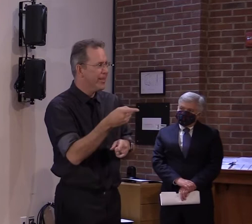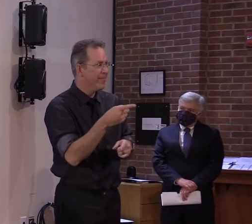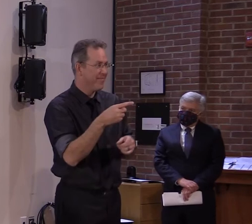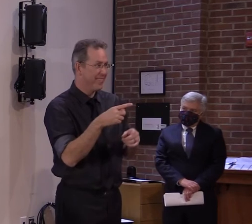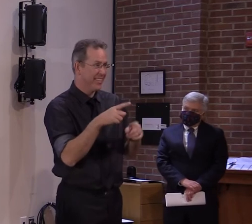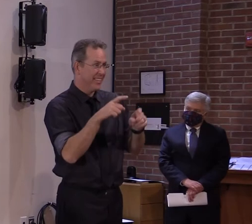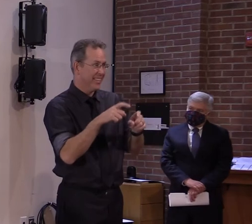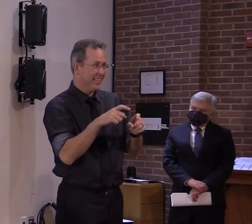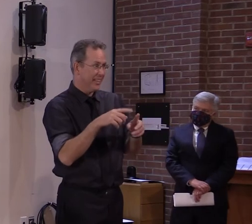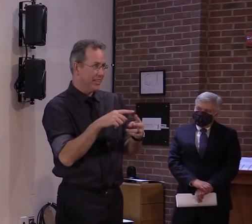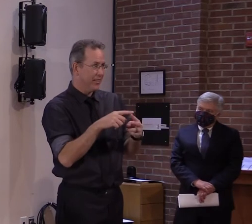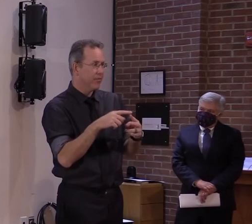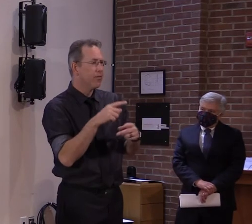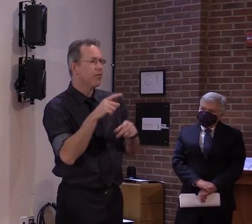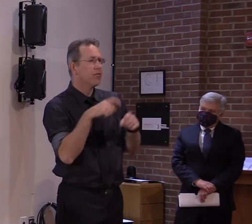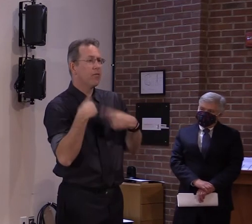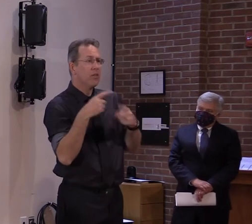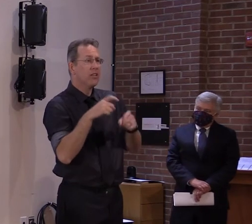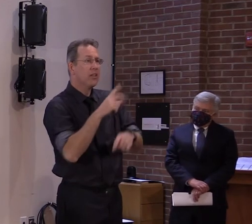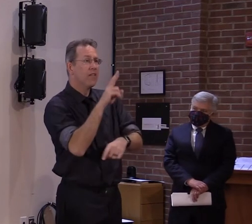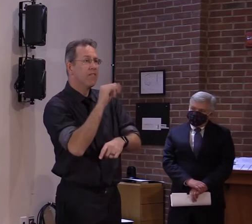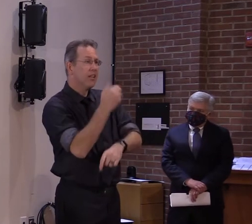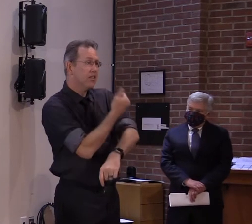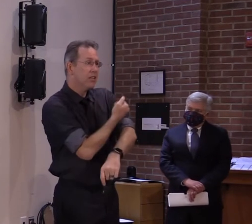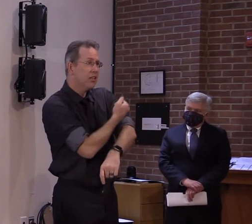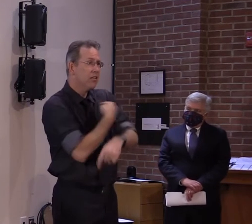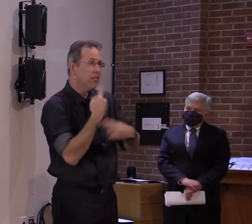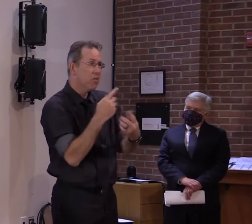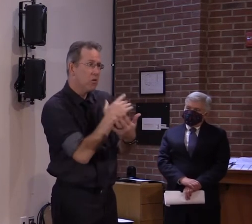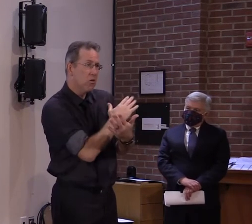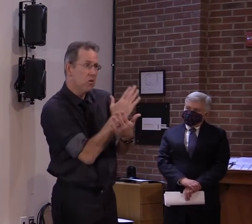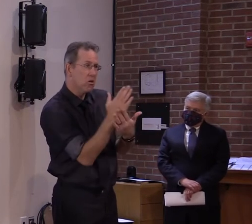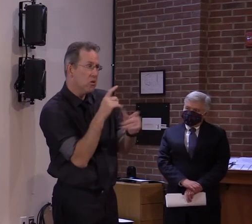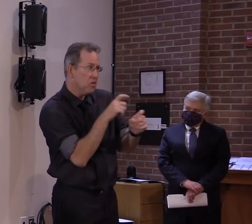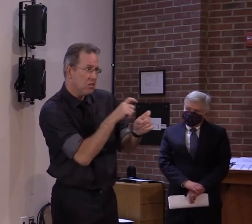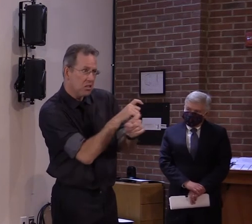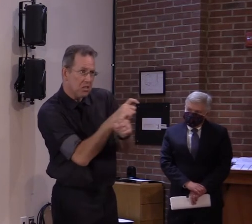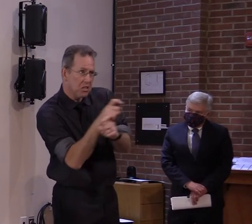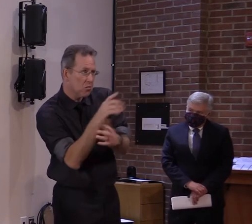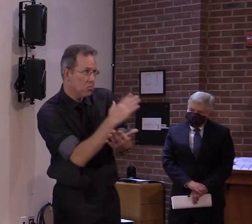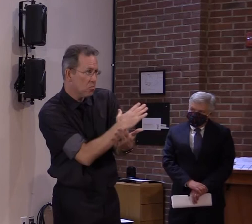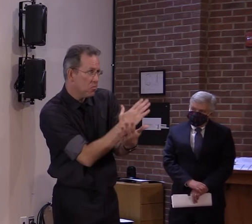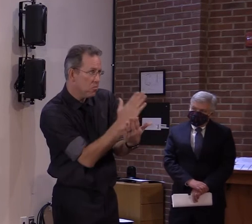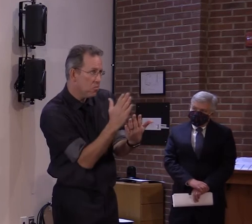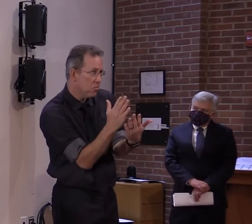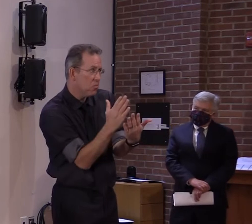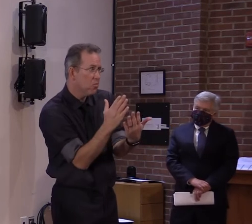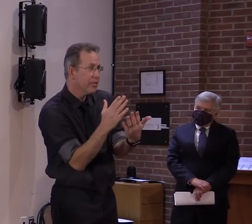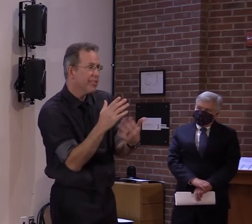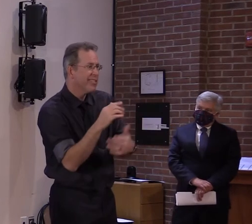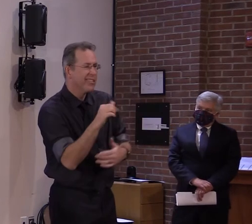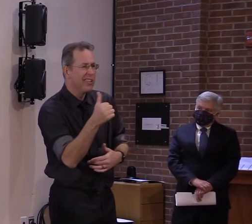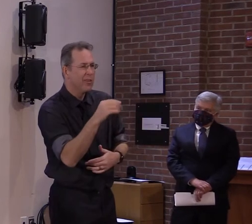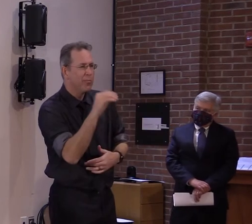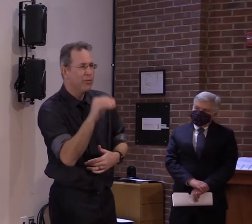actually were able to get COVID even though they've gotten the